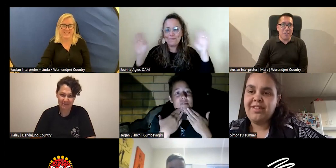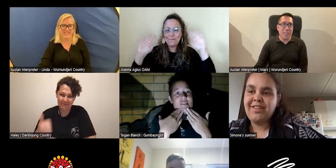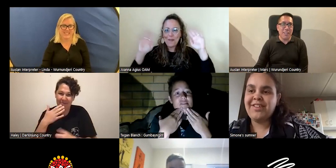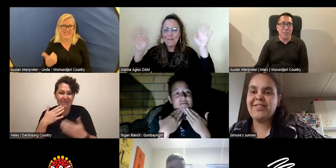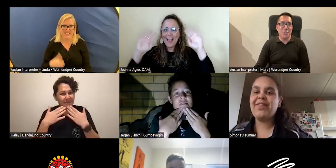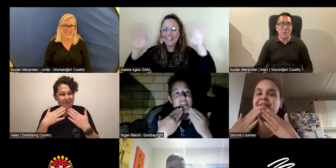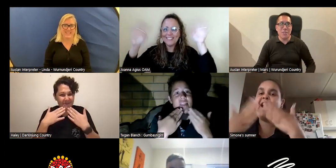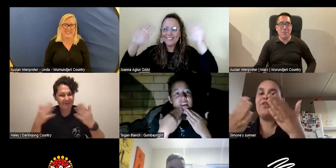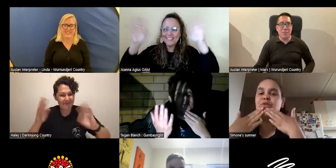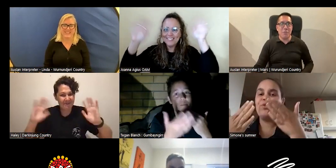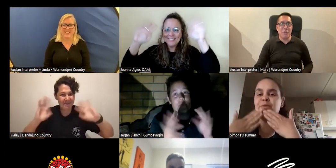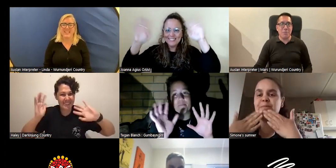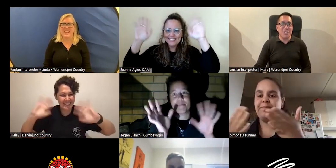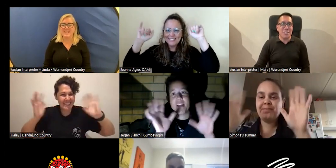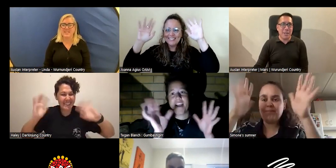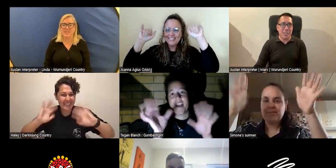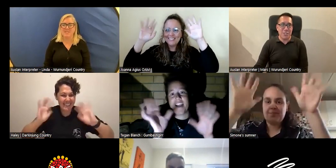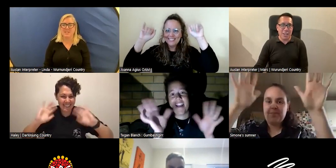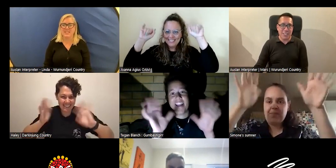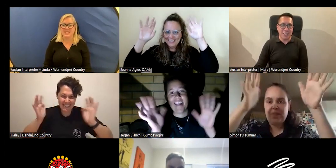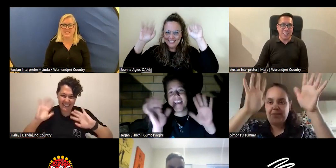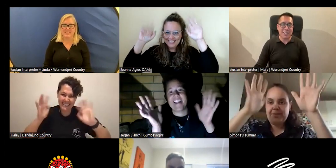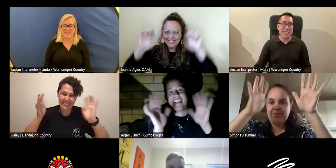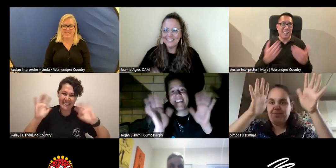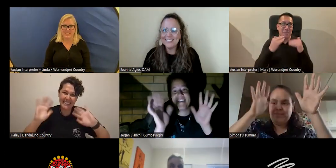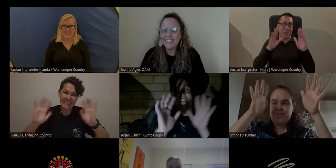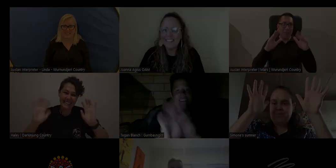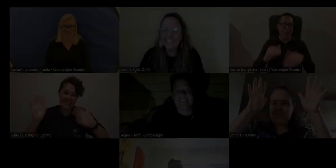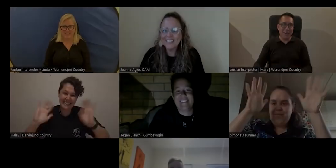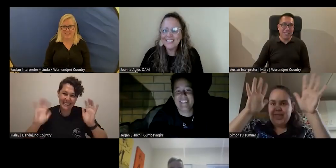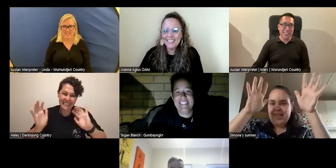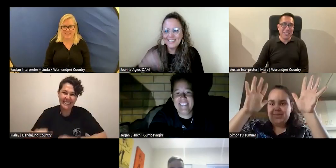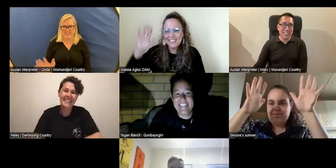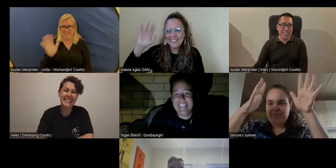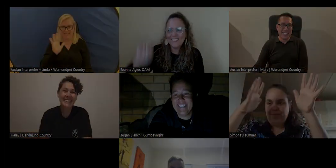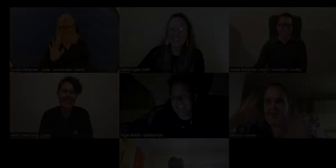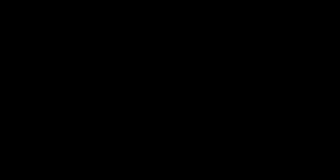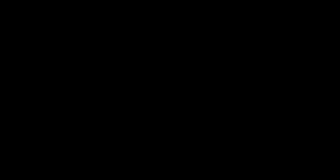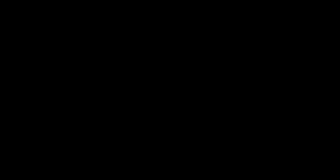everybody. Thank you so much for everyone participating Thanks, tonight. everyone. Bye for now.